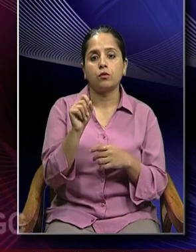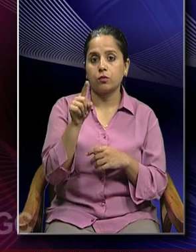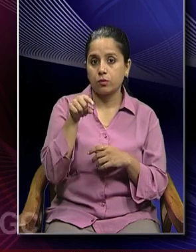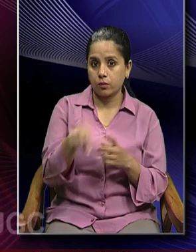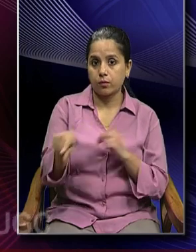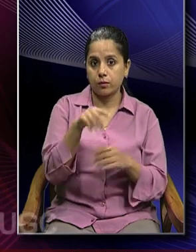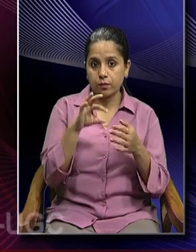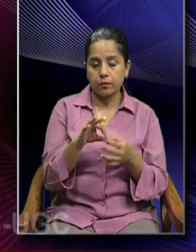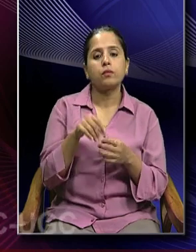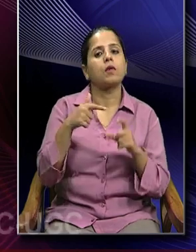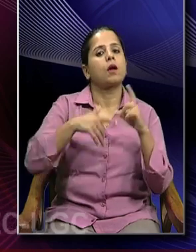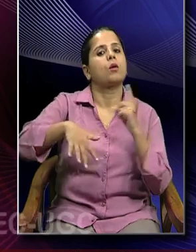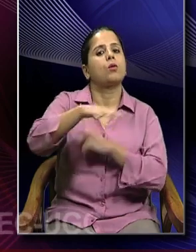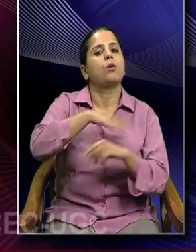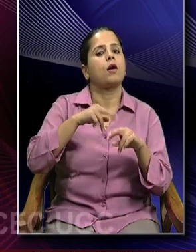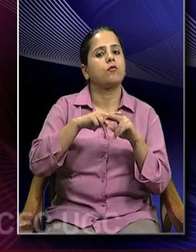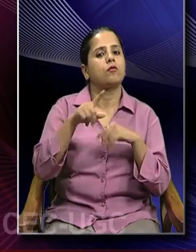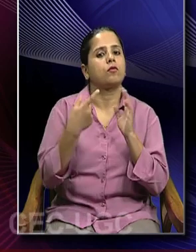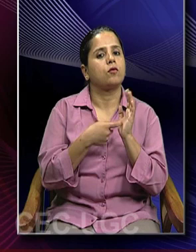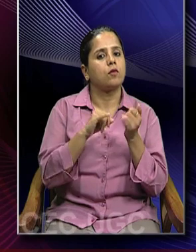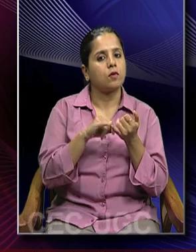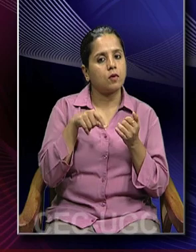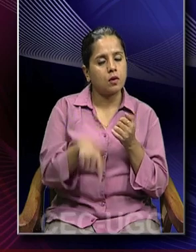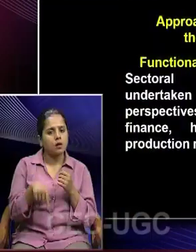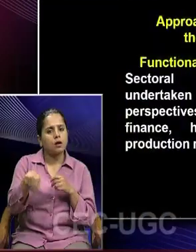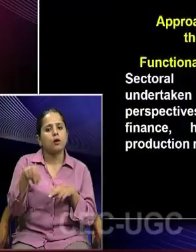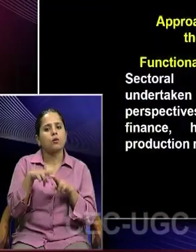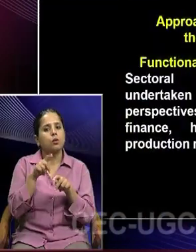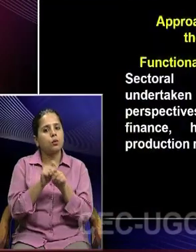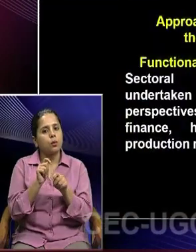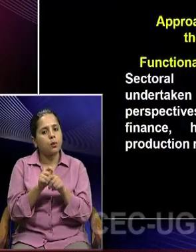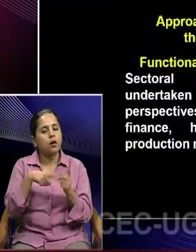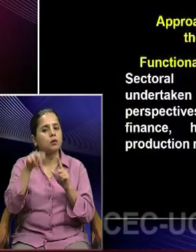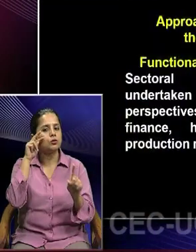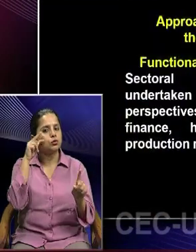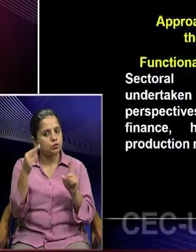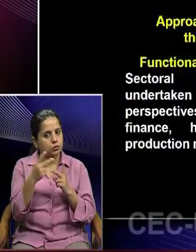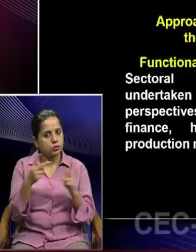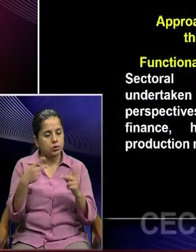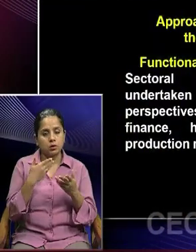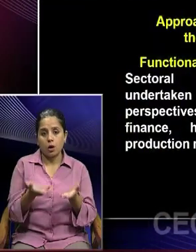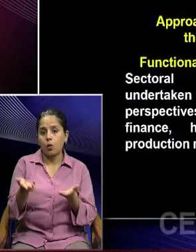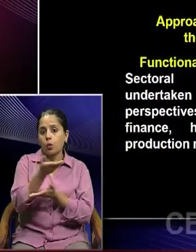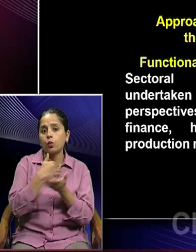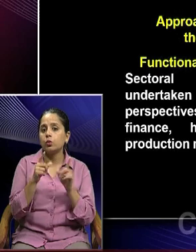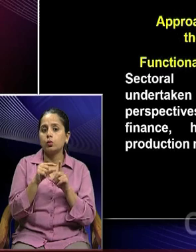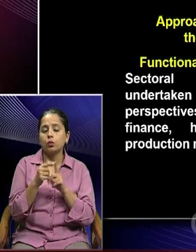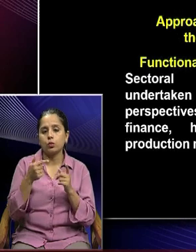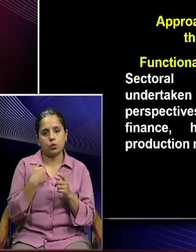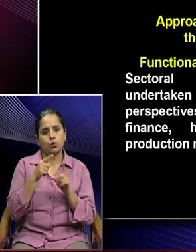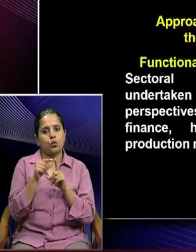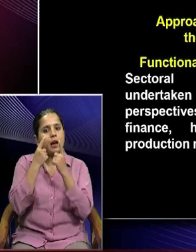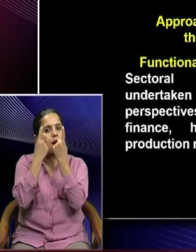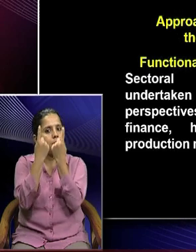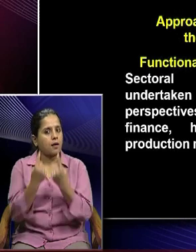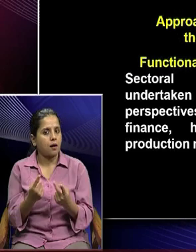on environmental factors. The second one is the functional perspective approach. Here what we do, we actually conduct the